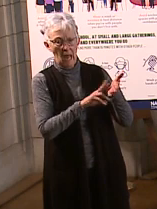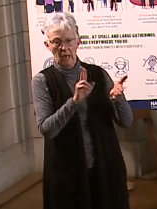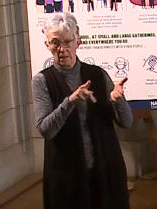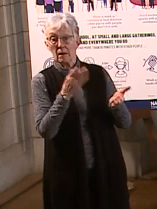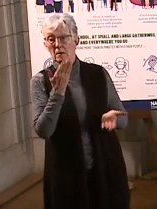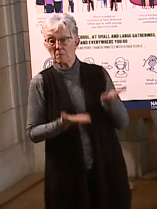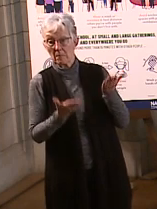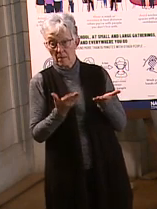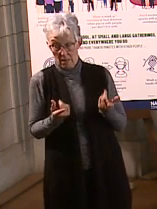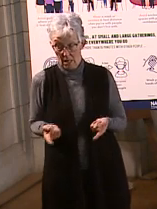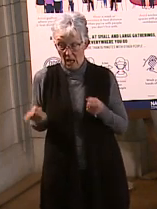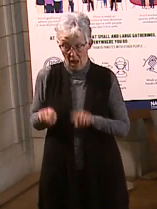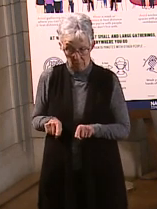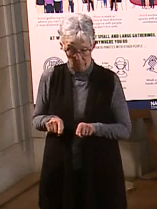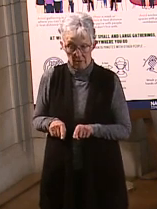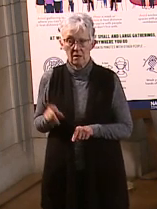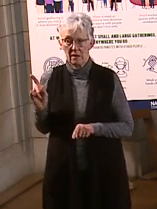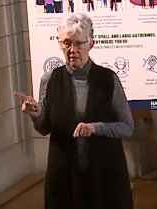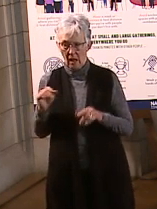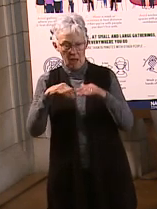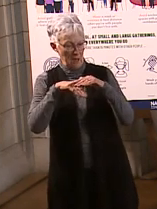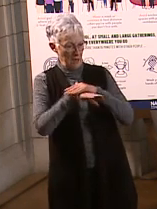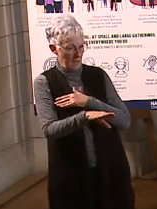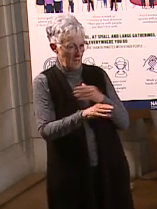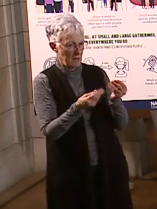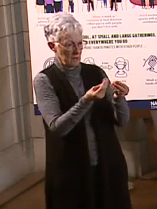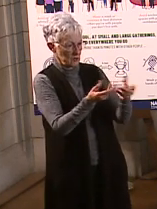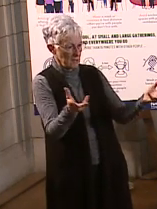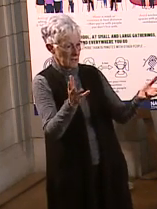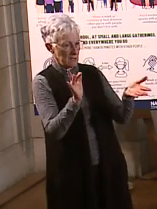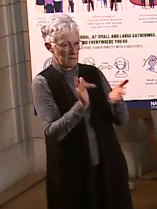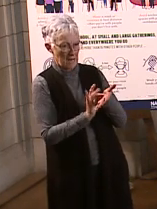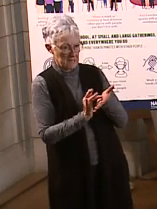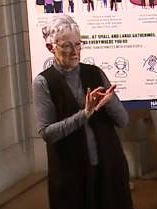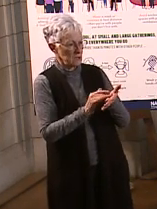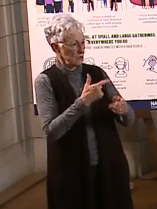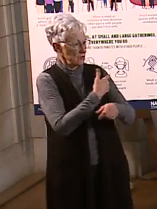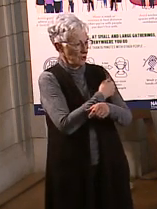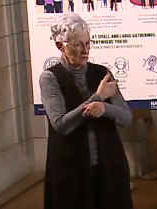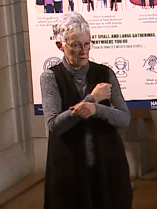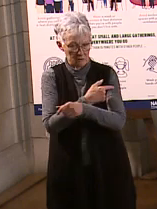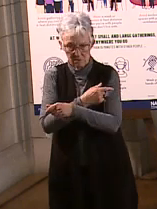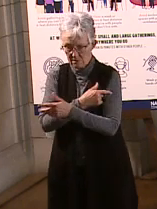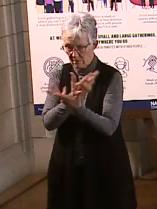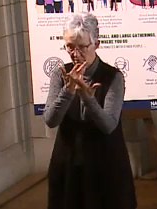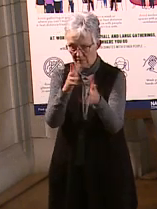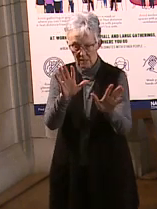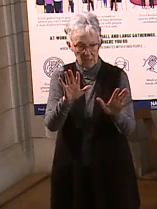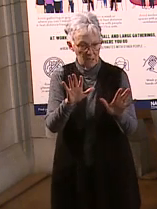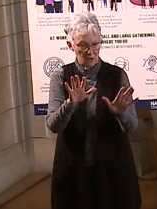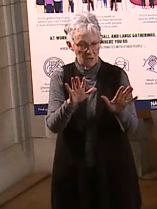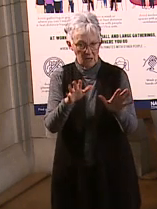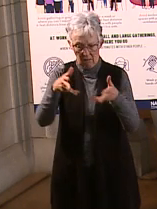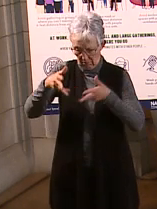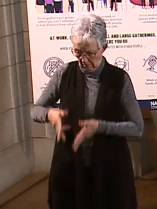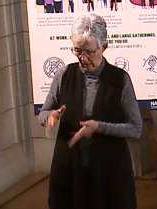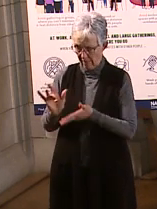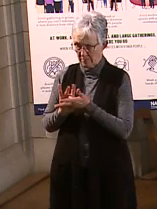folks. It was somebody who was available at the end of the day, last moment, to be able to get the vaccine because we didn't want the vaccine to go to